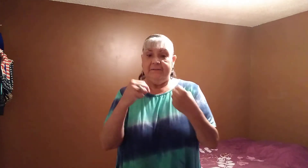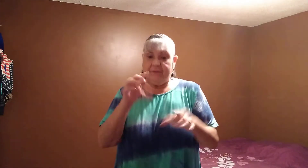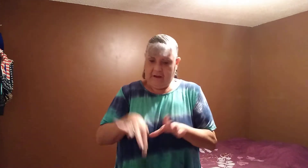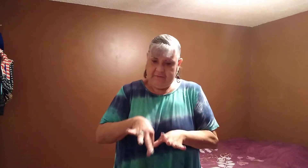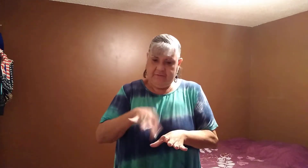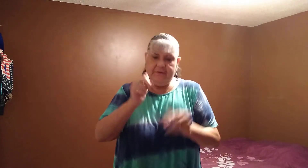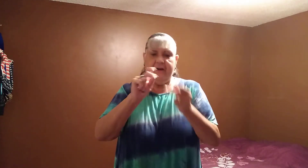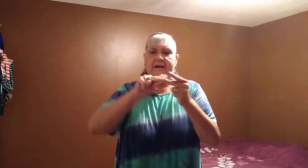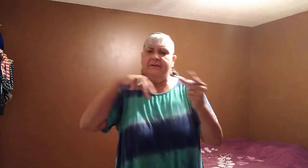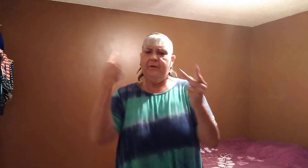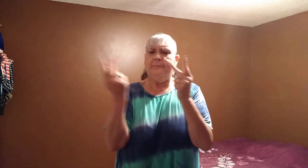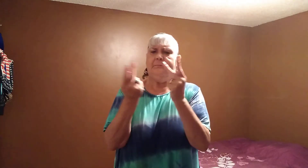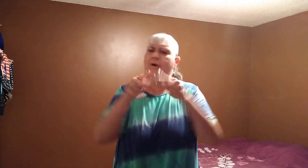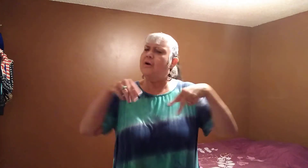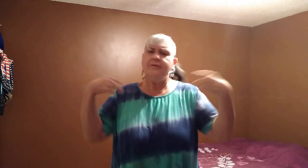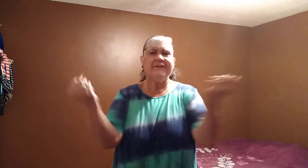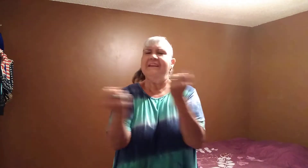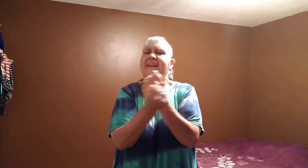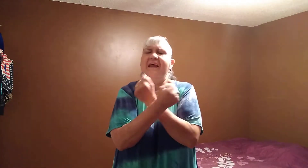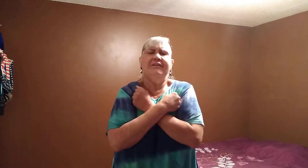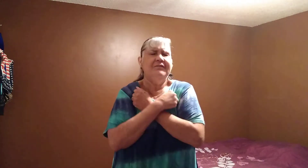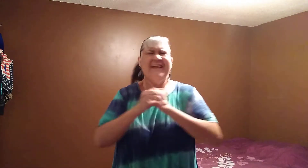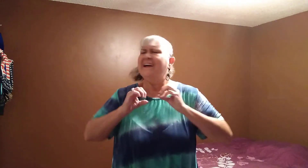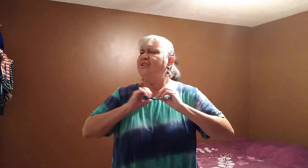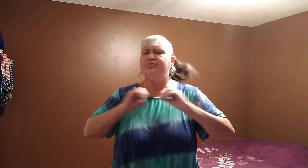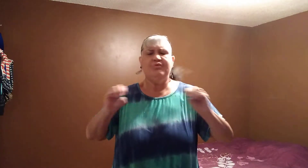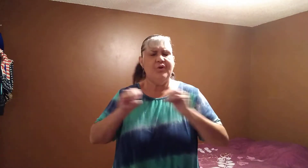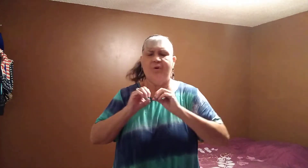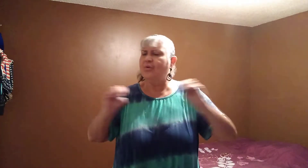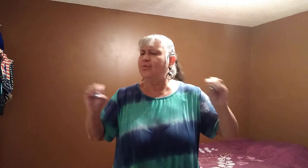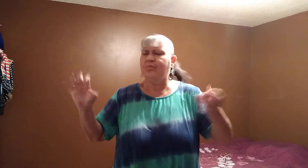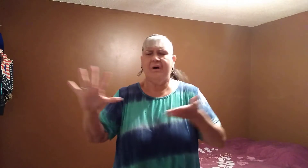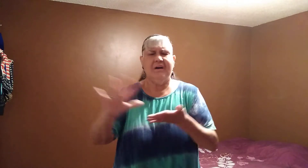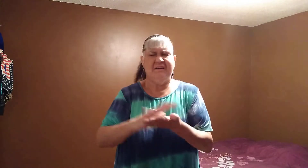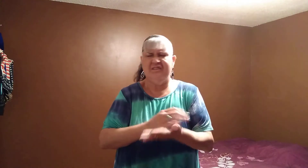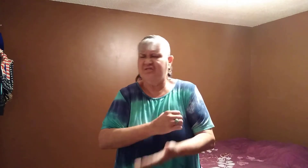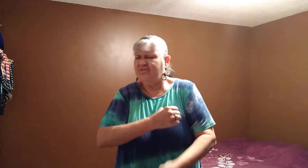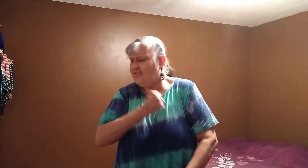Come find the perfect love that no one deserves.